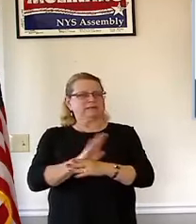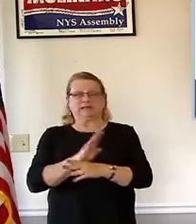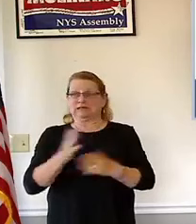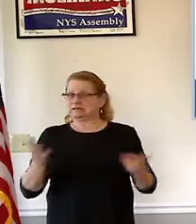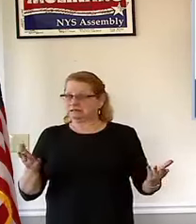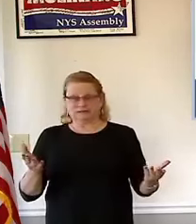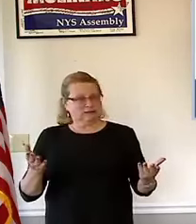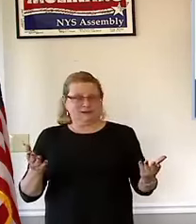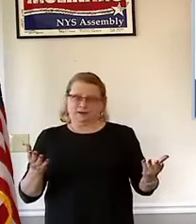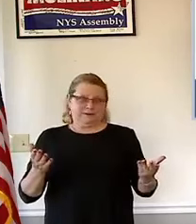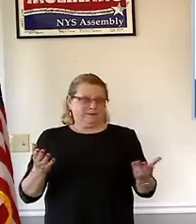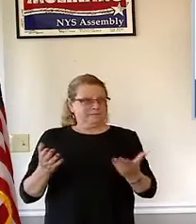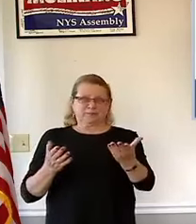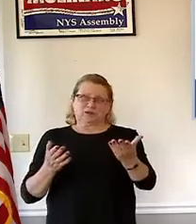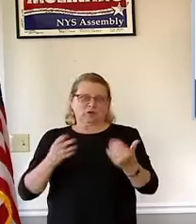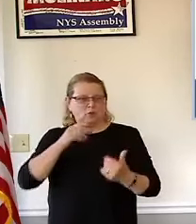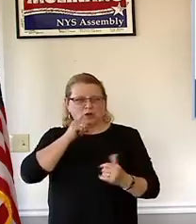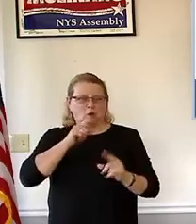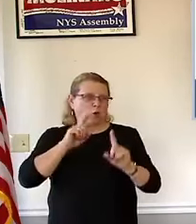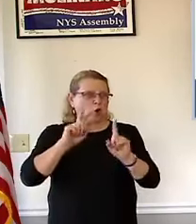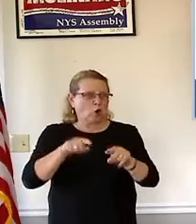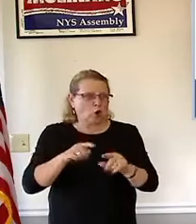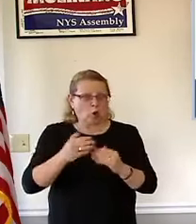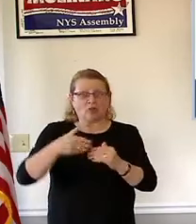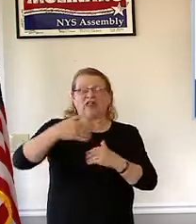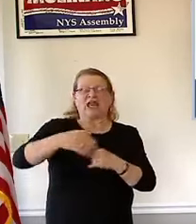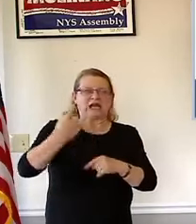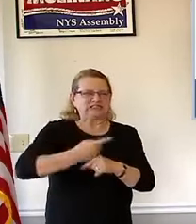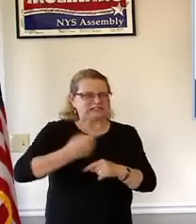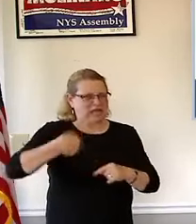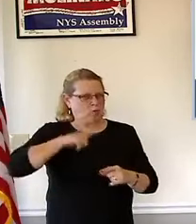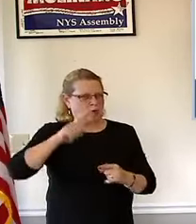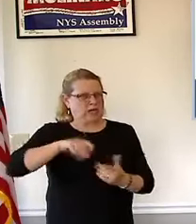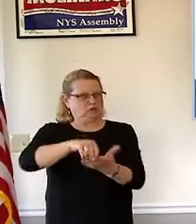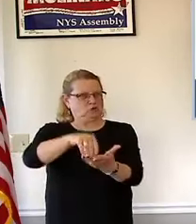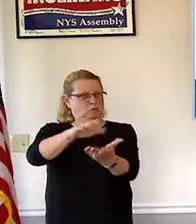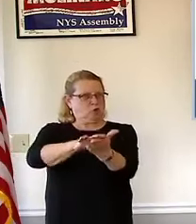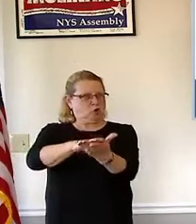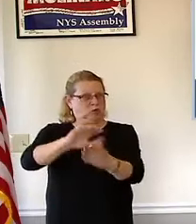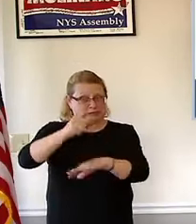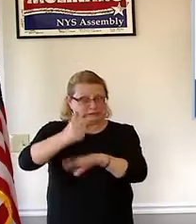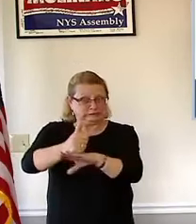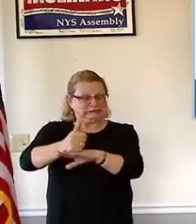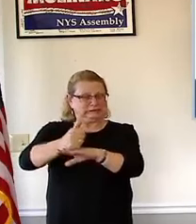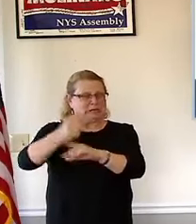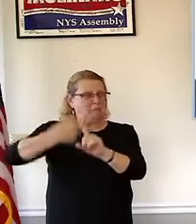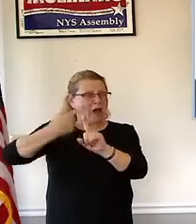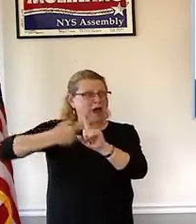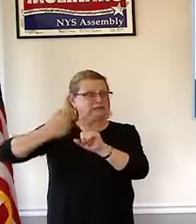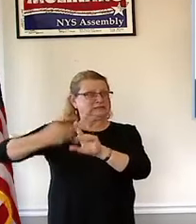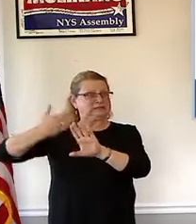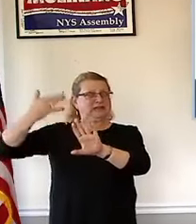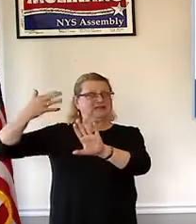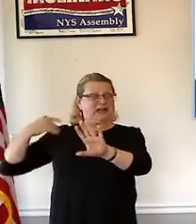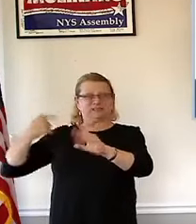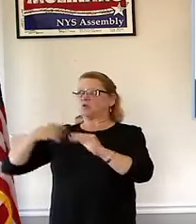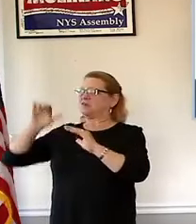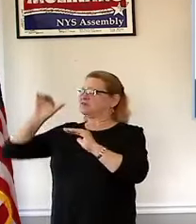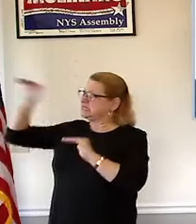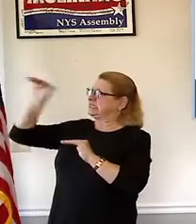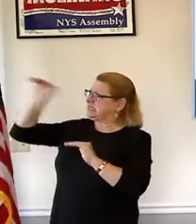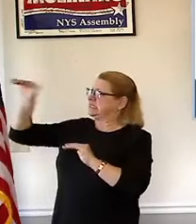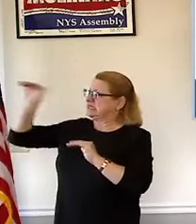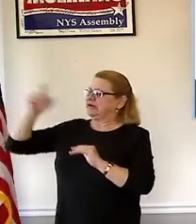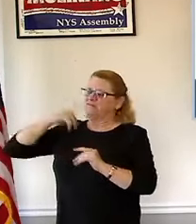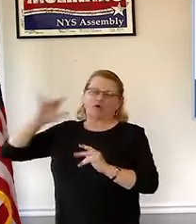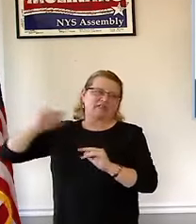that you go to the next day. You need to book these months in advance, and so we've been pressing hard for this answer, but at this moment, we just